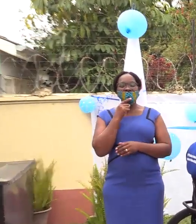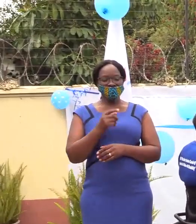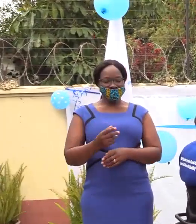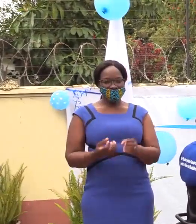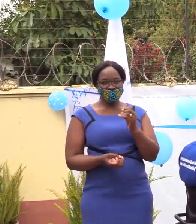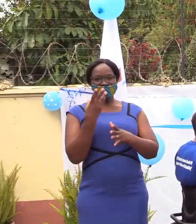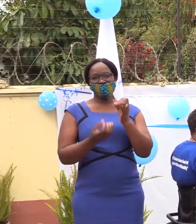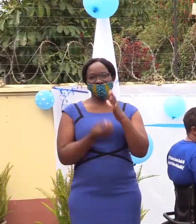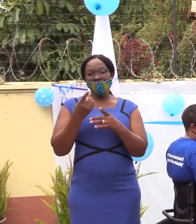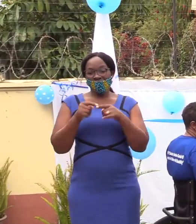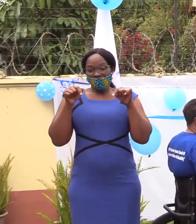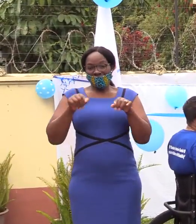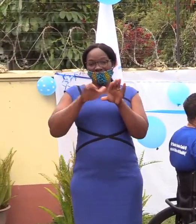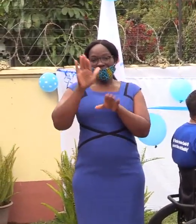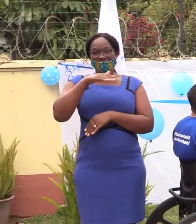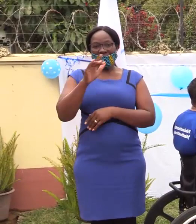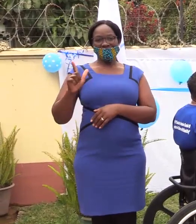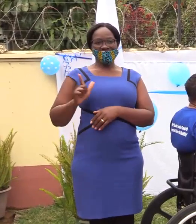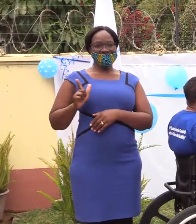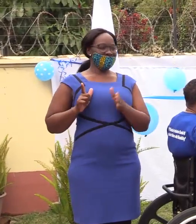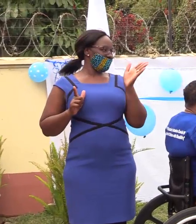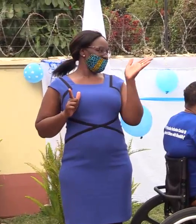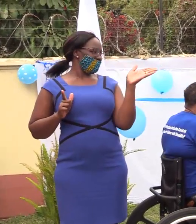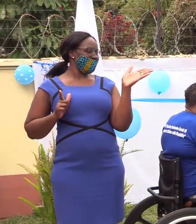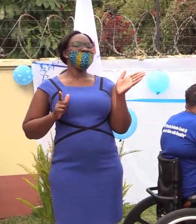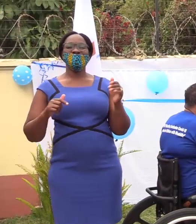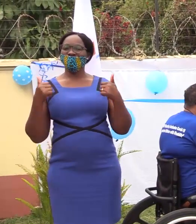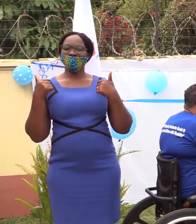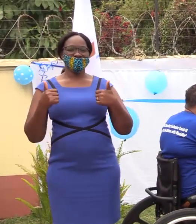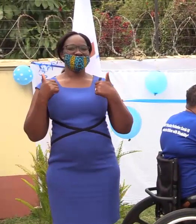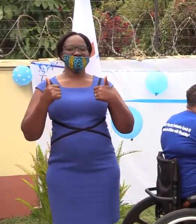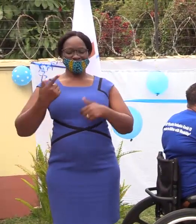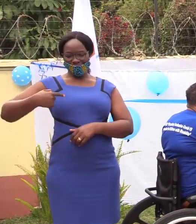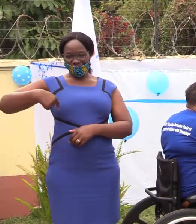member of parliament who is a lady is also officiating. That is really a powerful history for us.